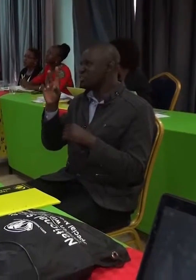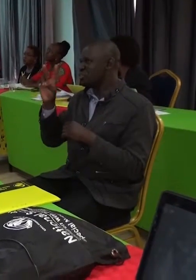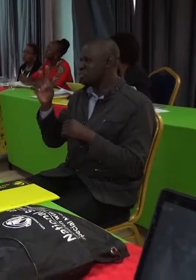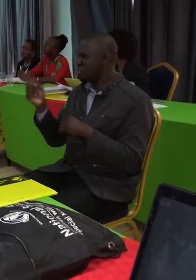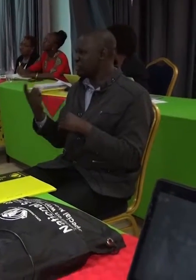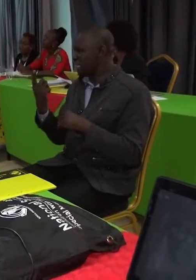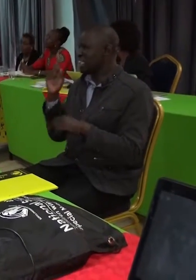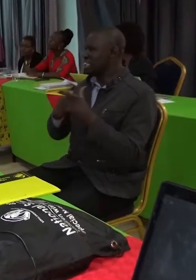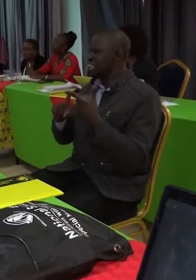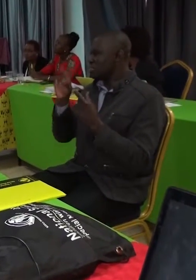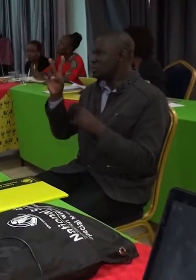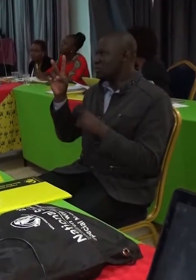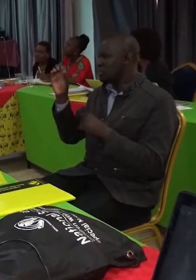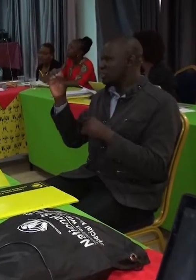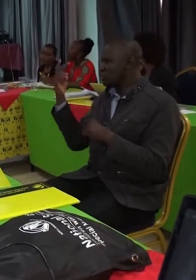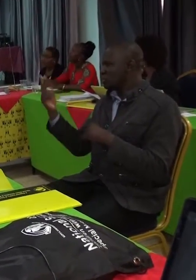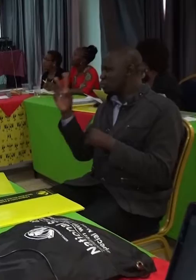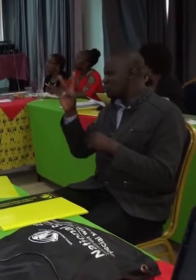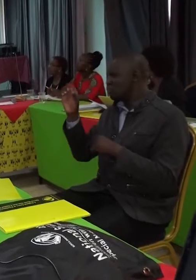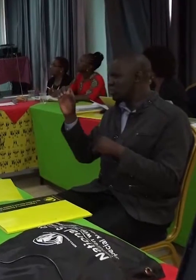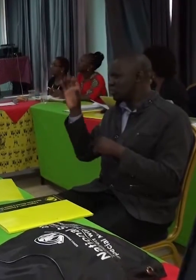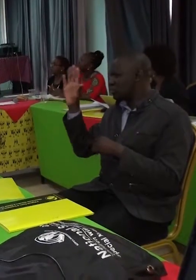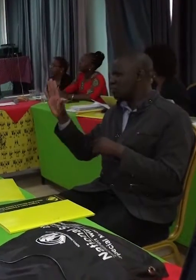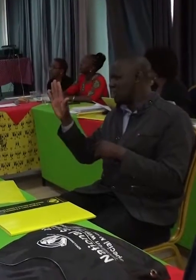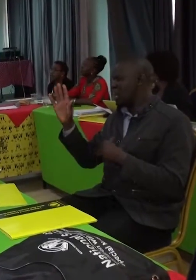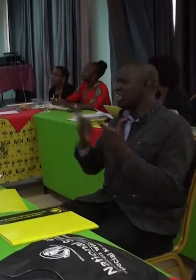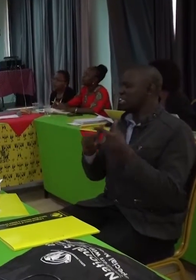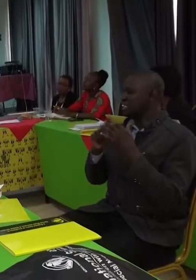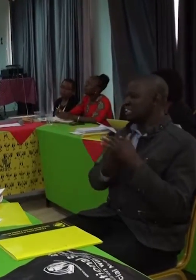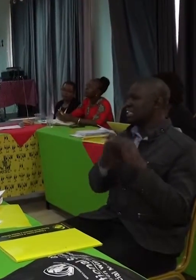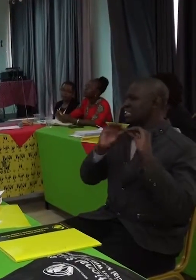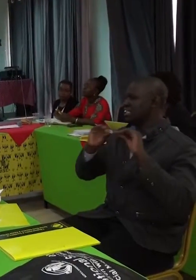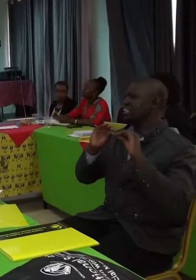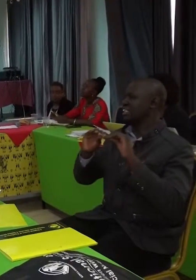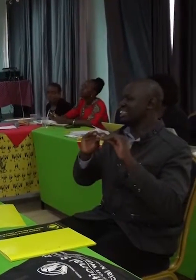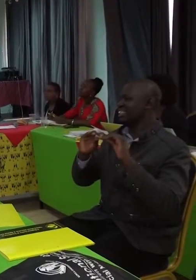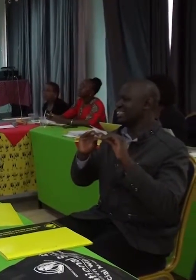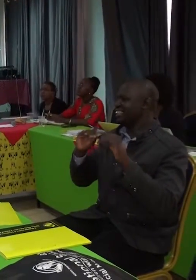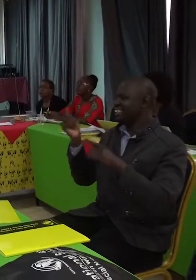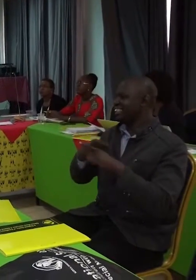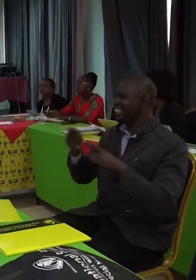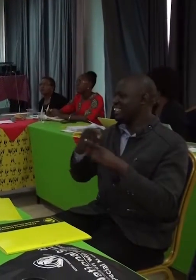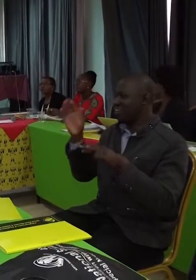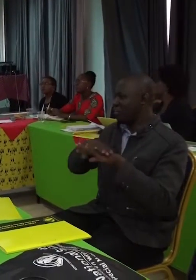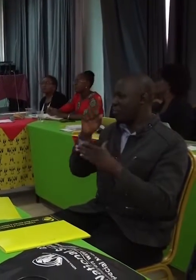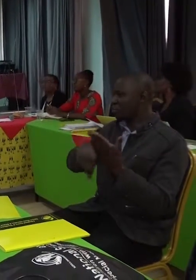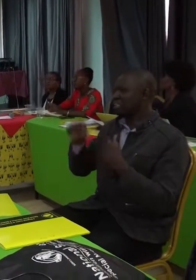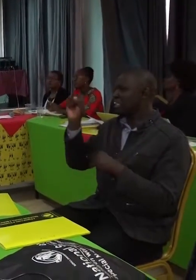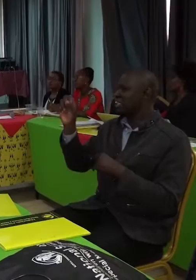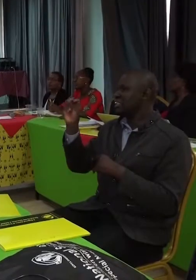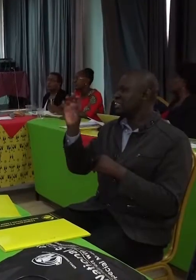Correct. 2002, 2005, we had graduated. Yes. By 2000, we were already